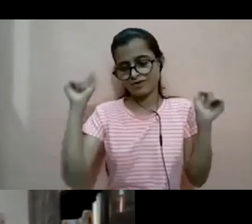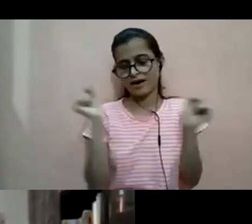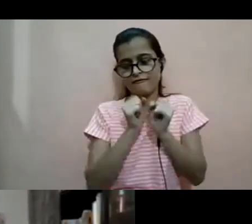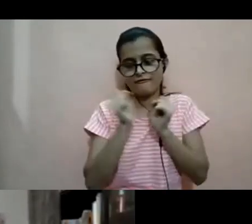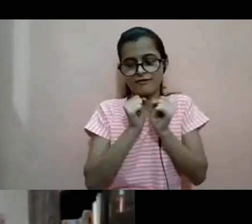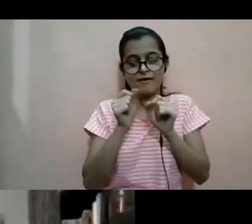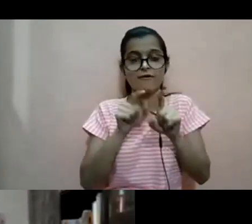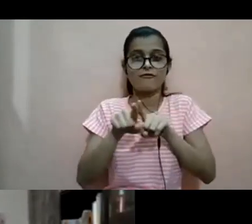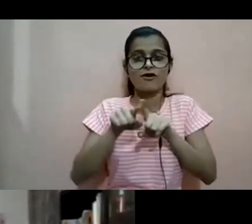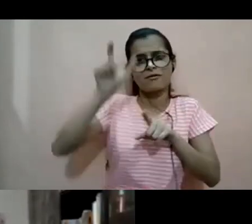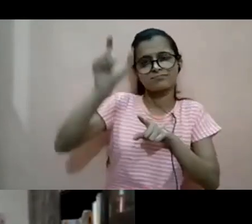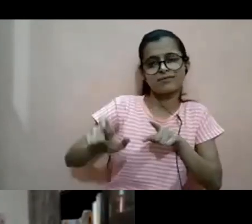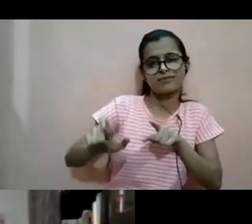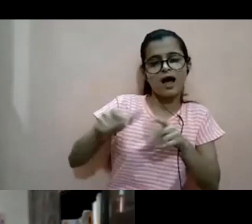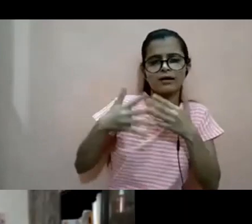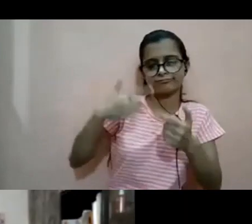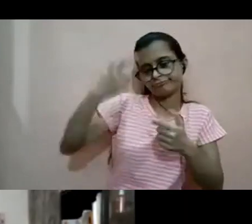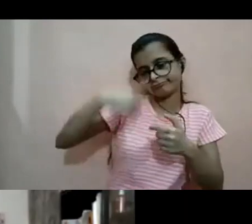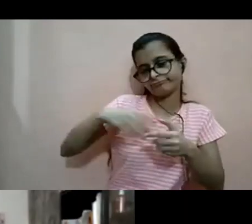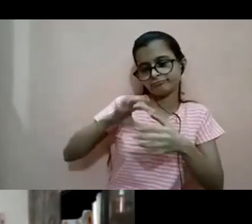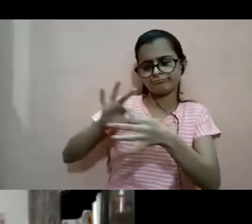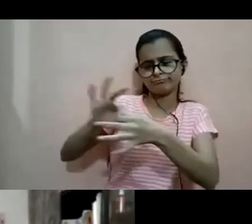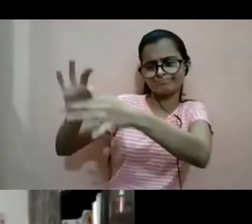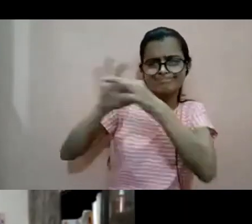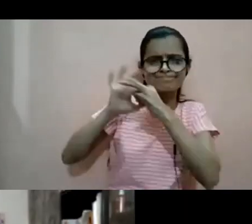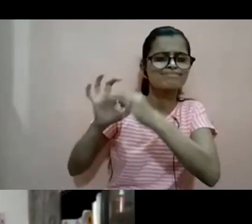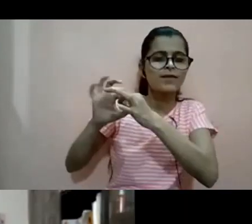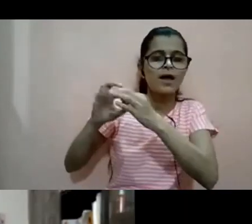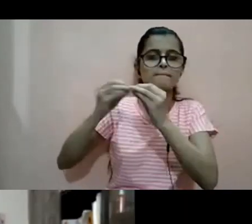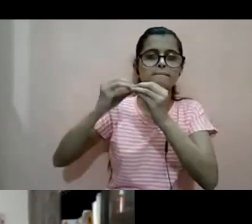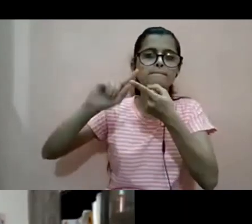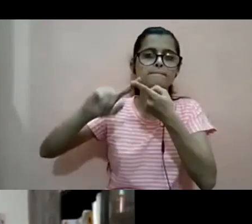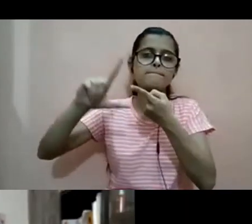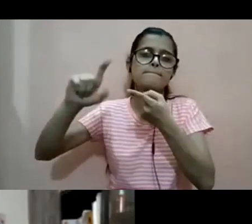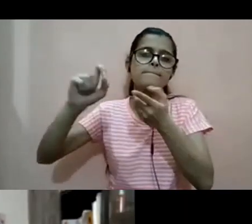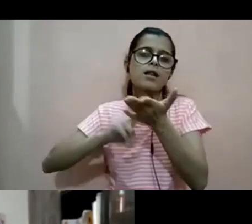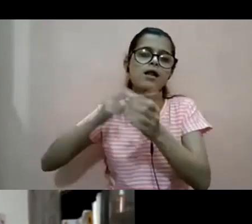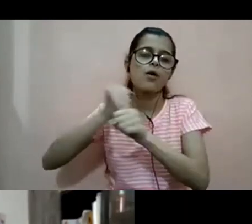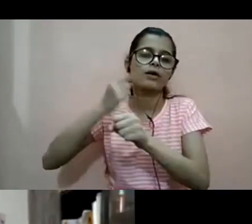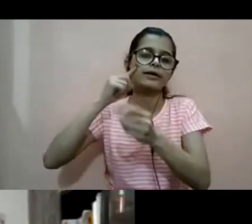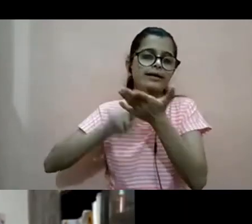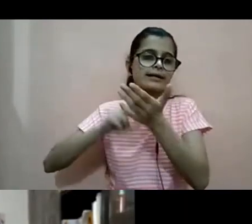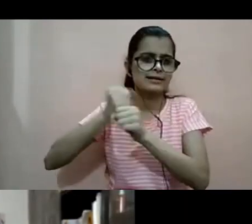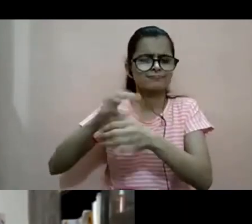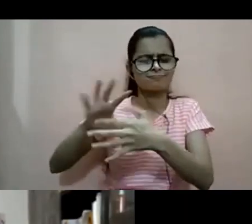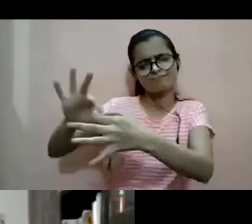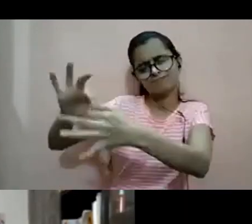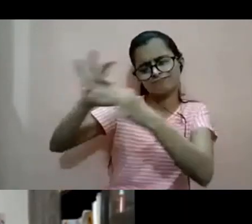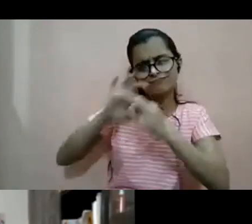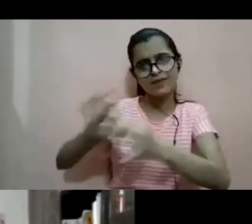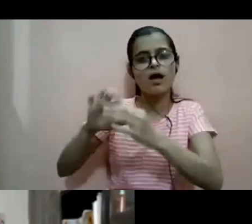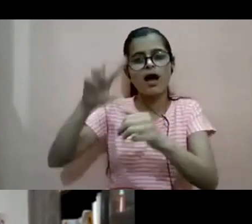in one's belonging, right? So I just wanted you to talk to us through that